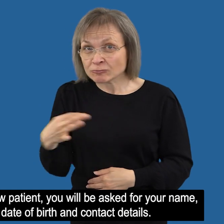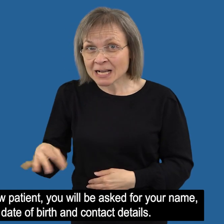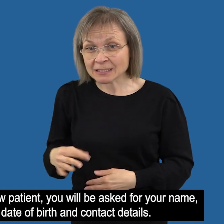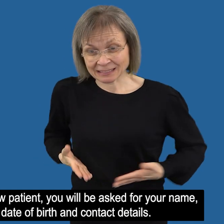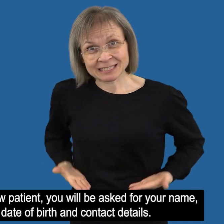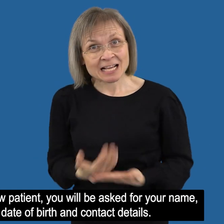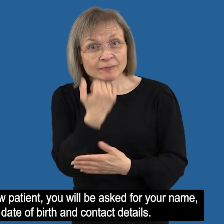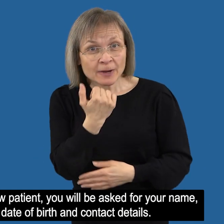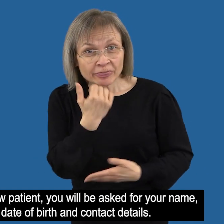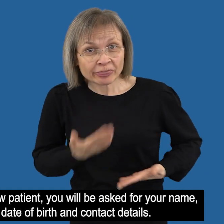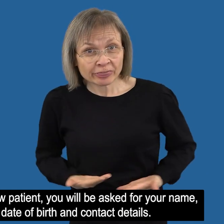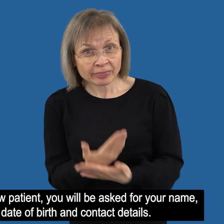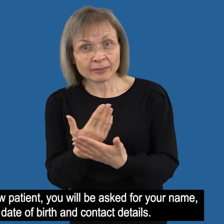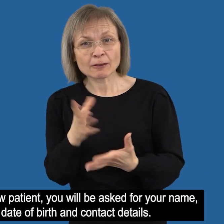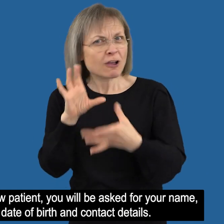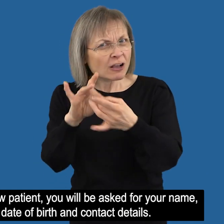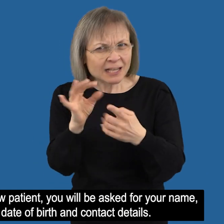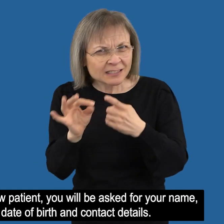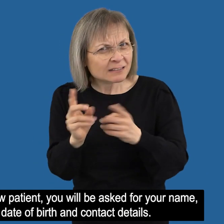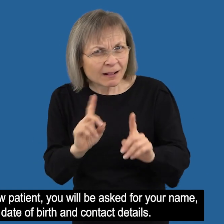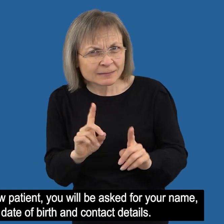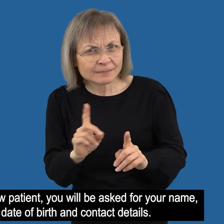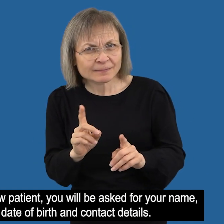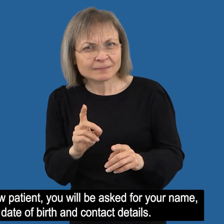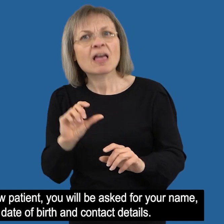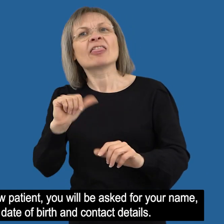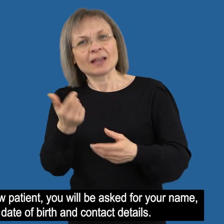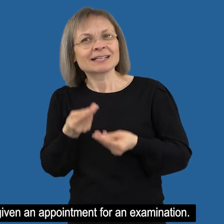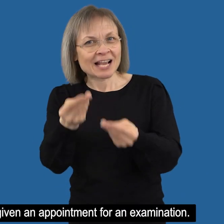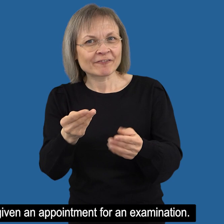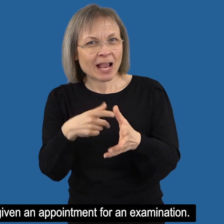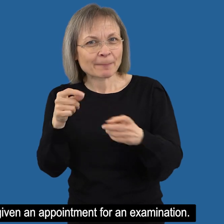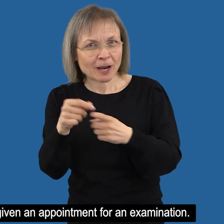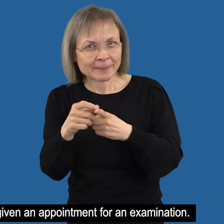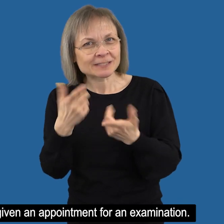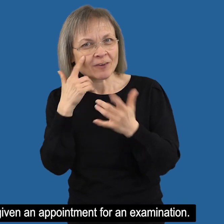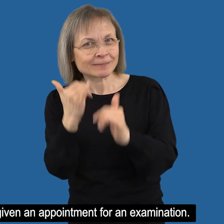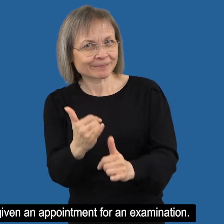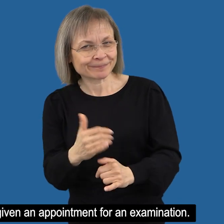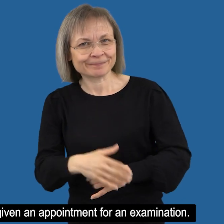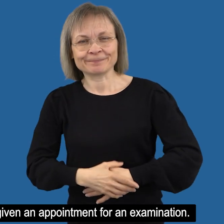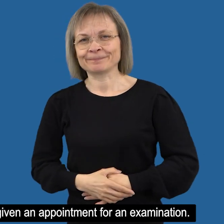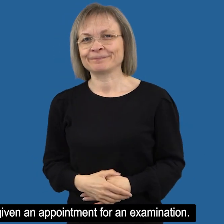To register as a new patient, you will be asked for your name, address, date of birth and contact